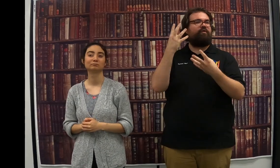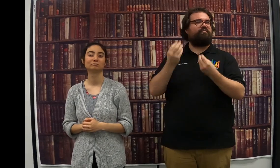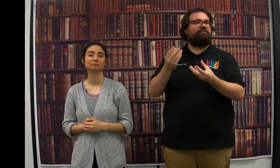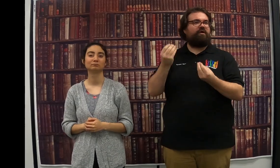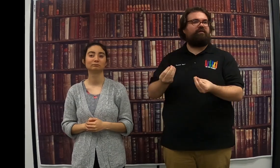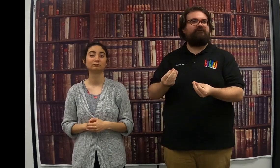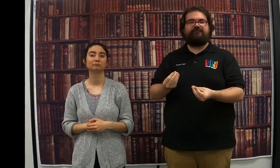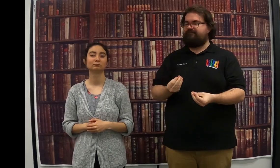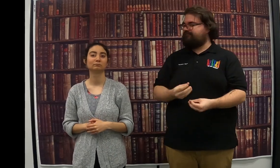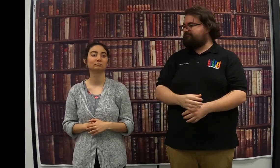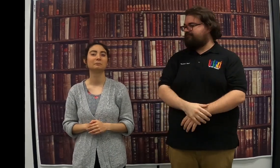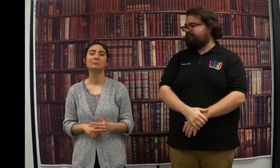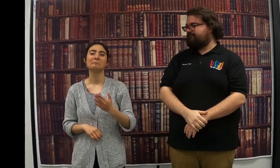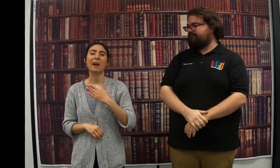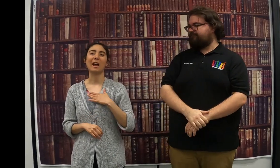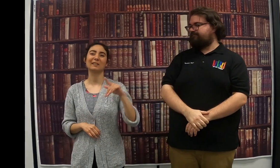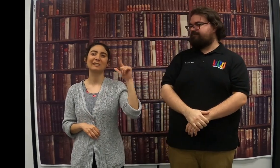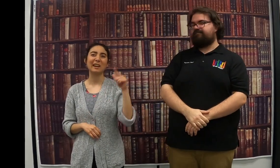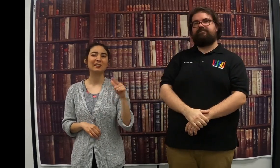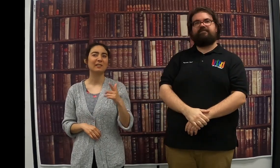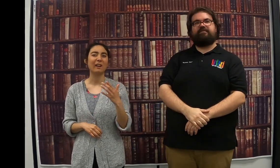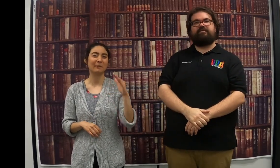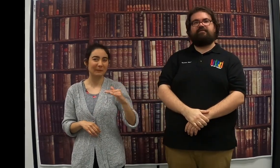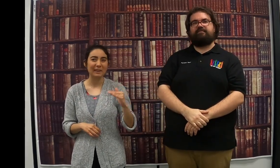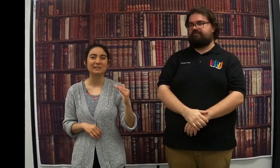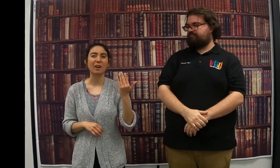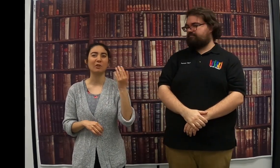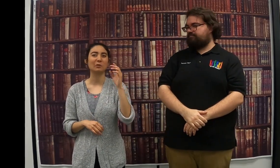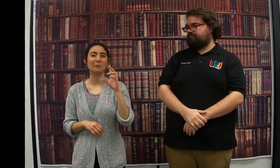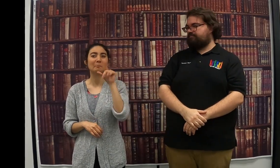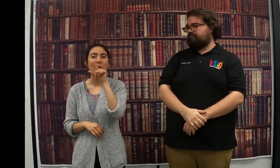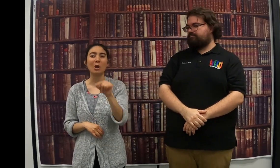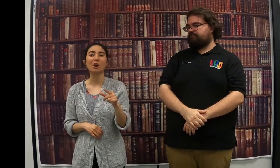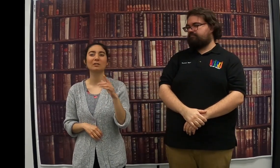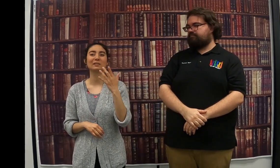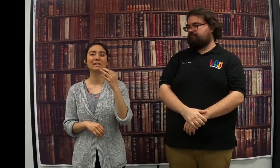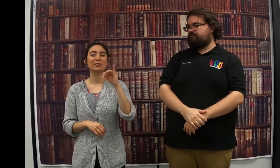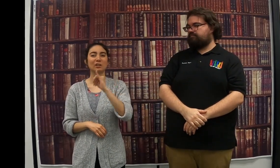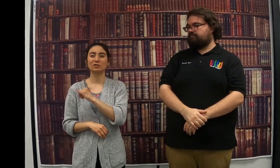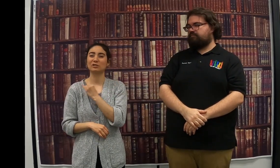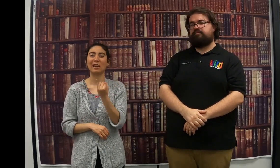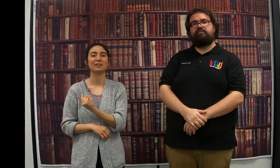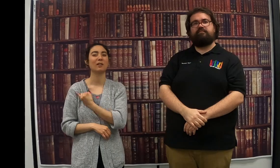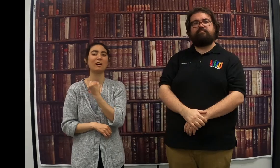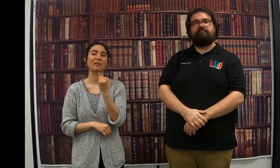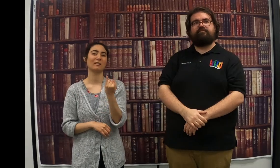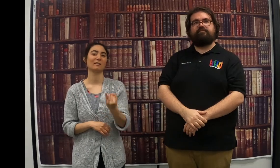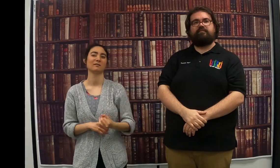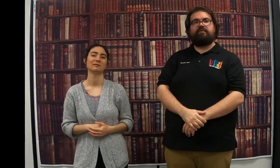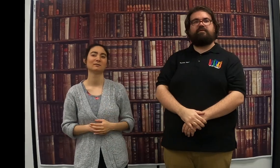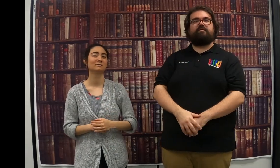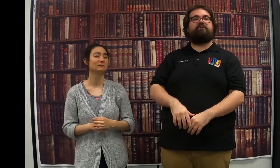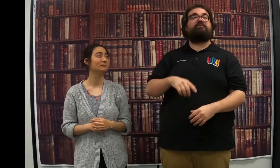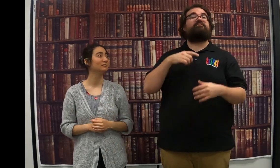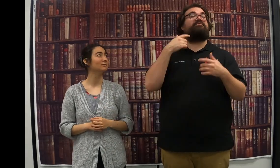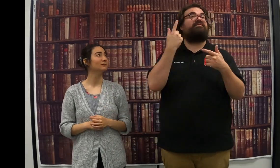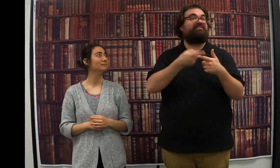faintly, "My little bird, Joringel?" And Jorinda was standing